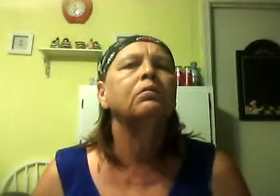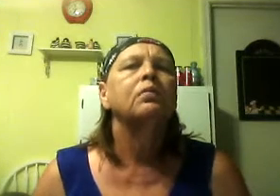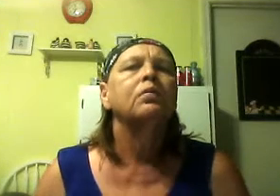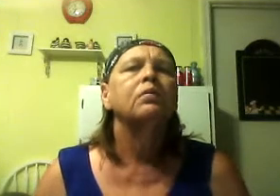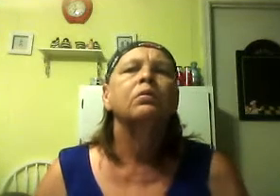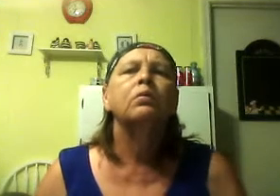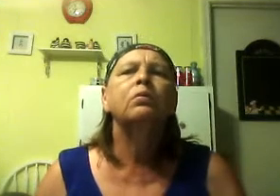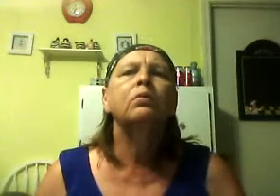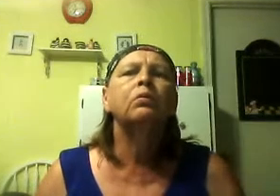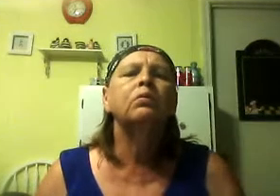heart.